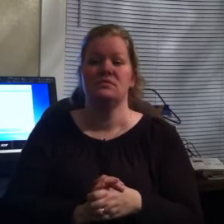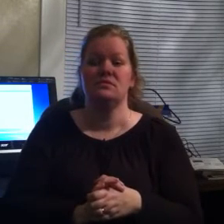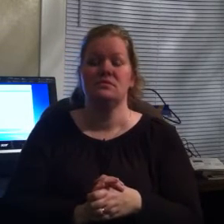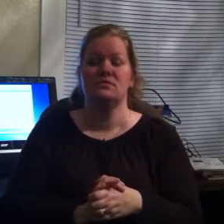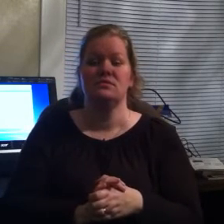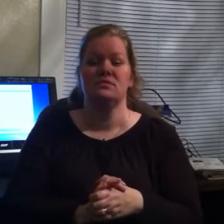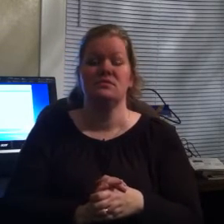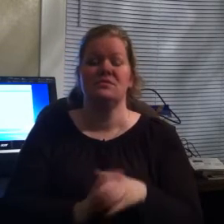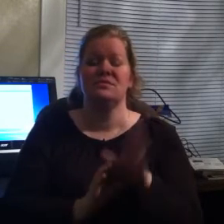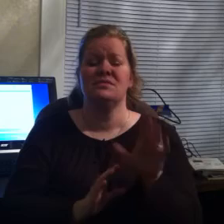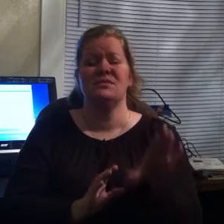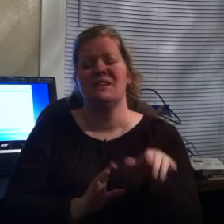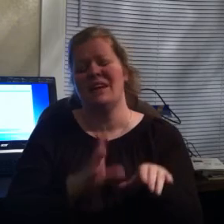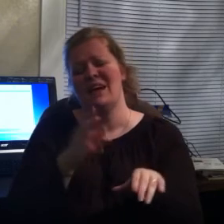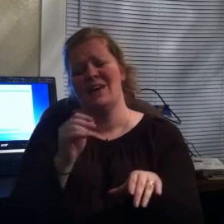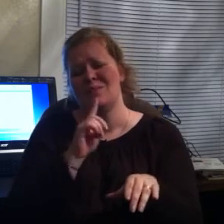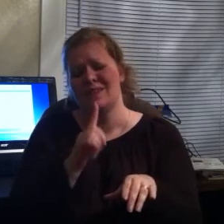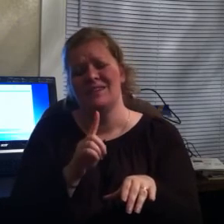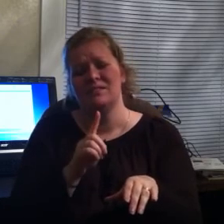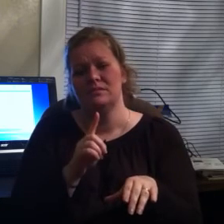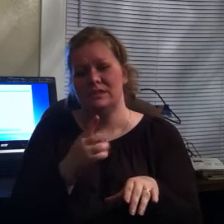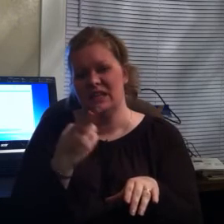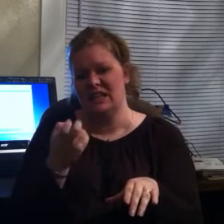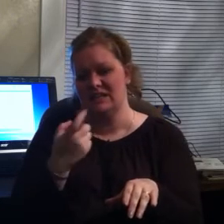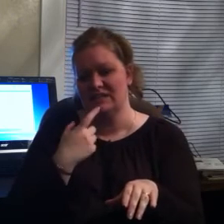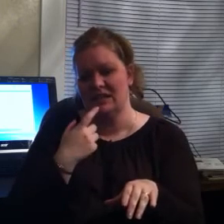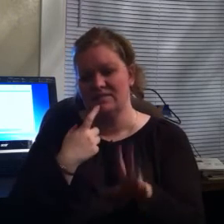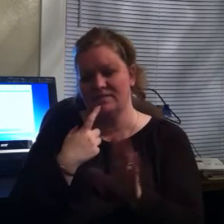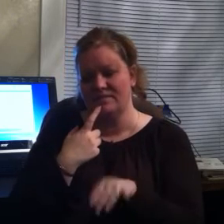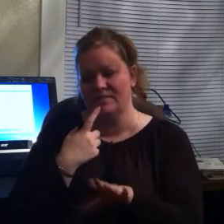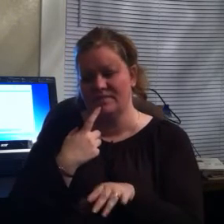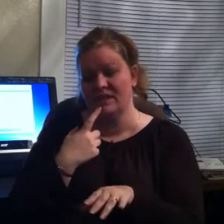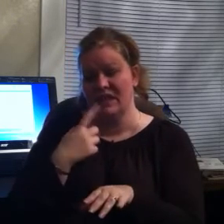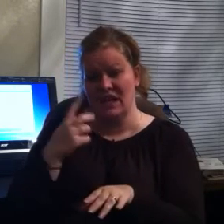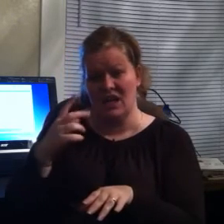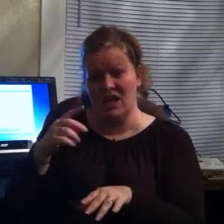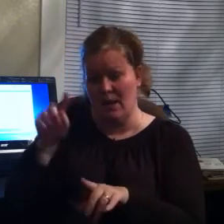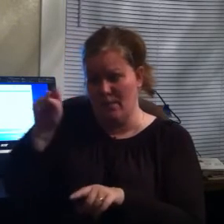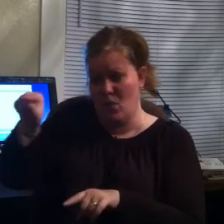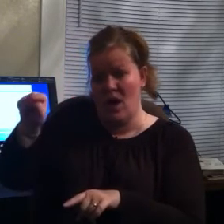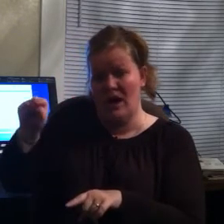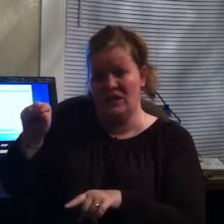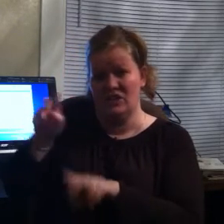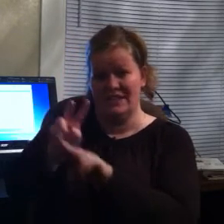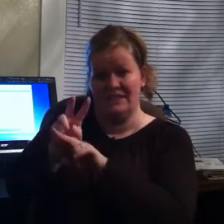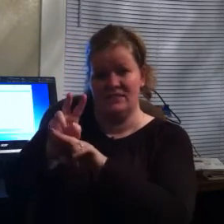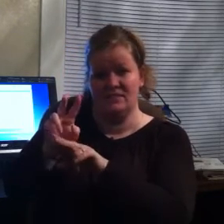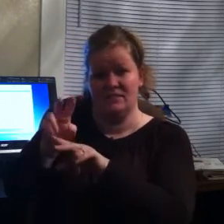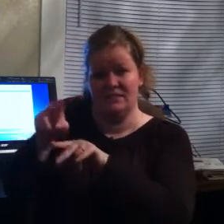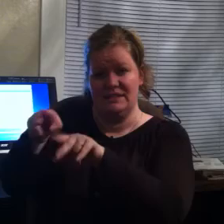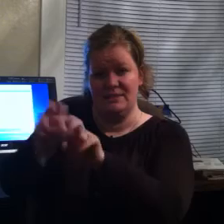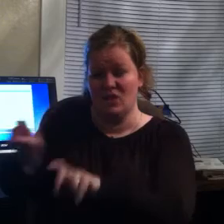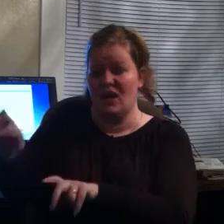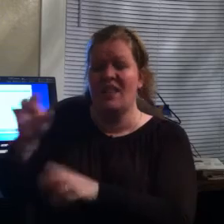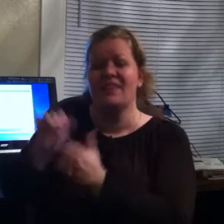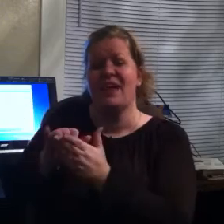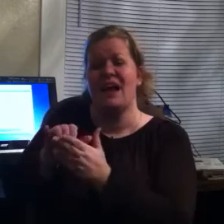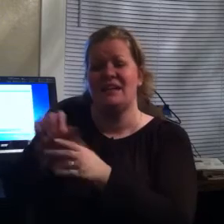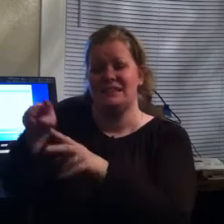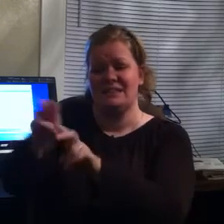And besides, he pointed out to the cemetery right beside the church. This is what a true statement. That cemetery is full of people whose